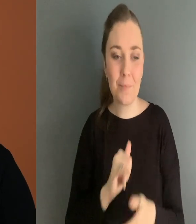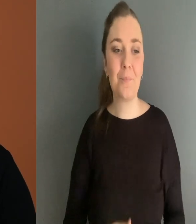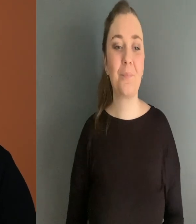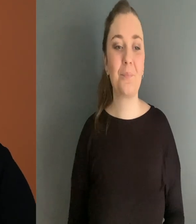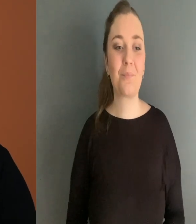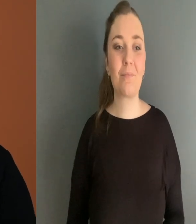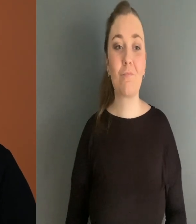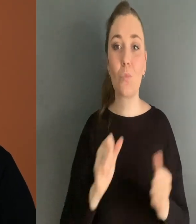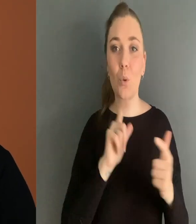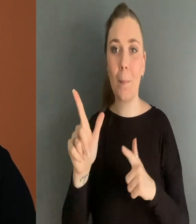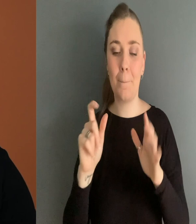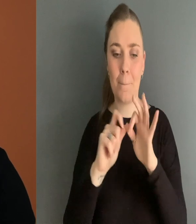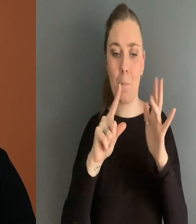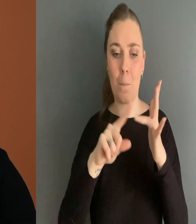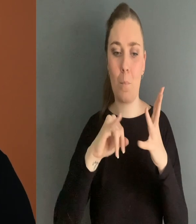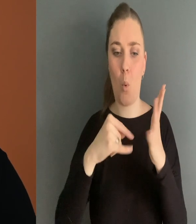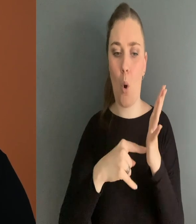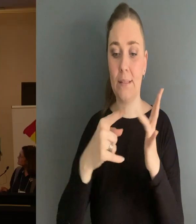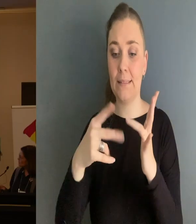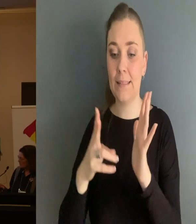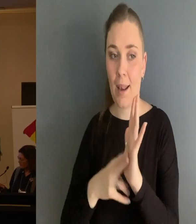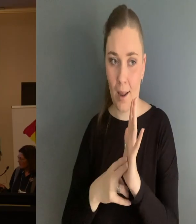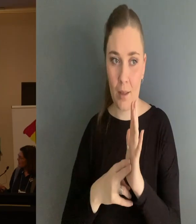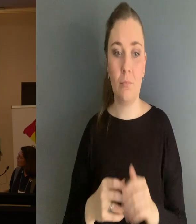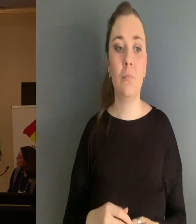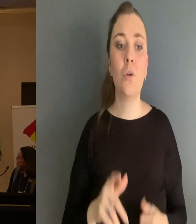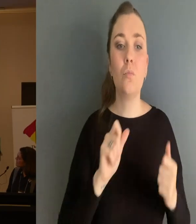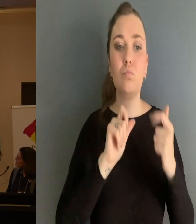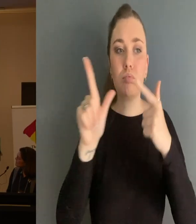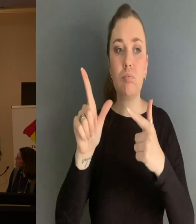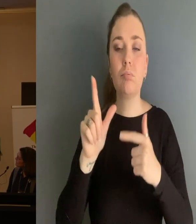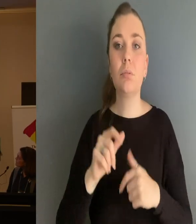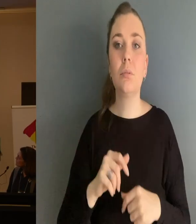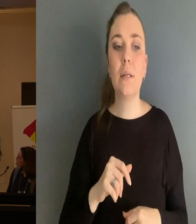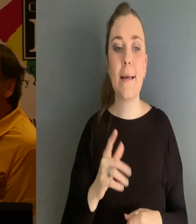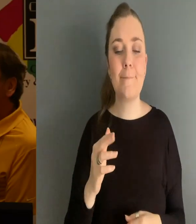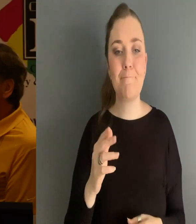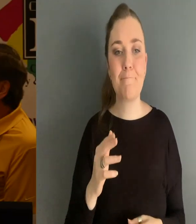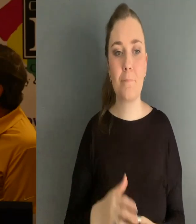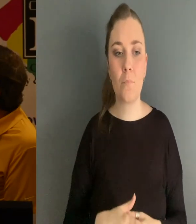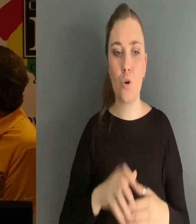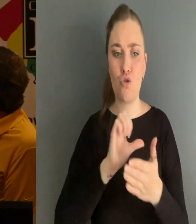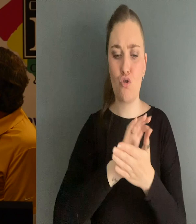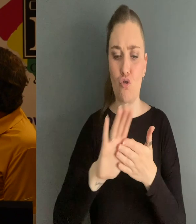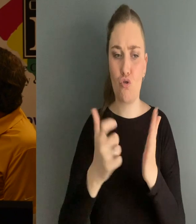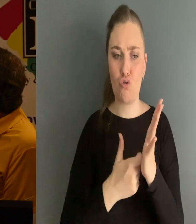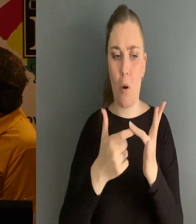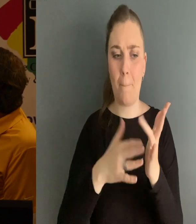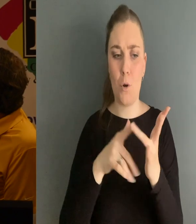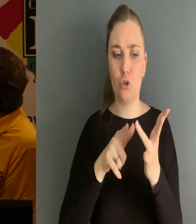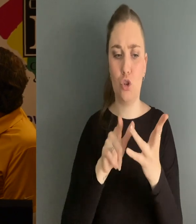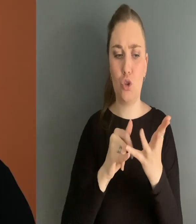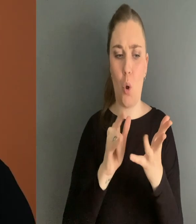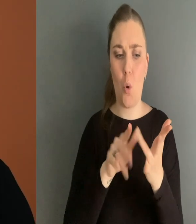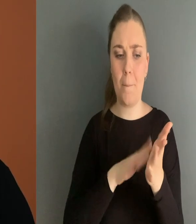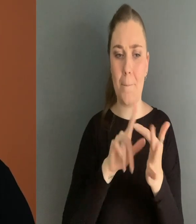we went to boston and we went to a chromosome 18 conference